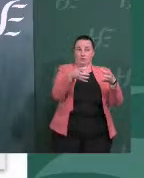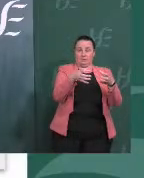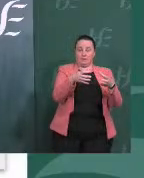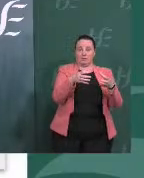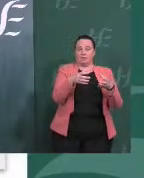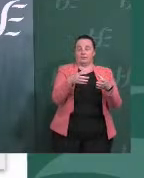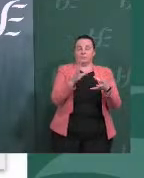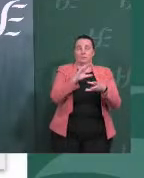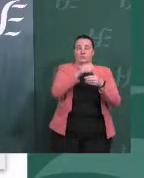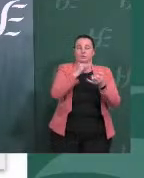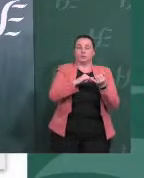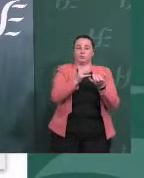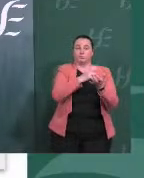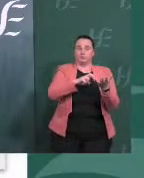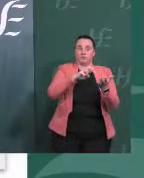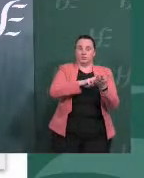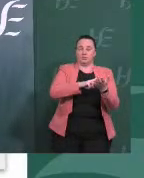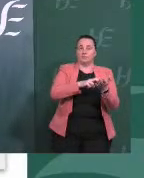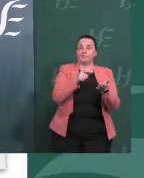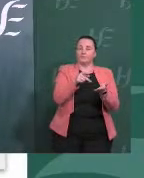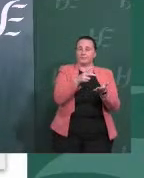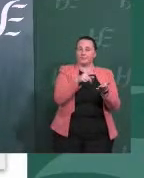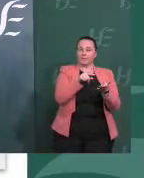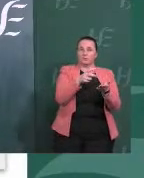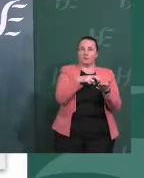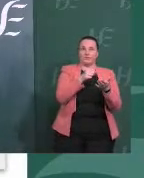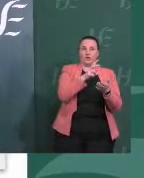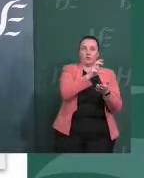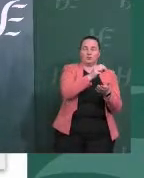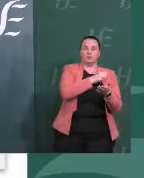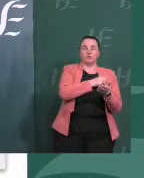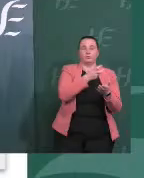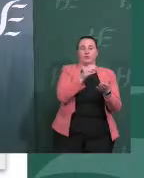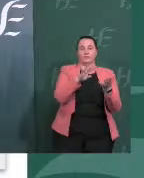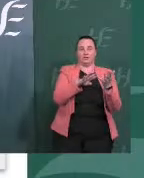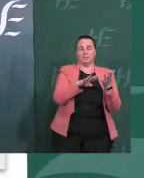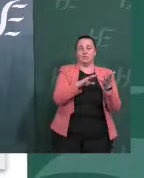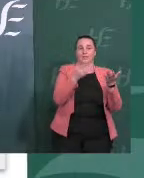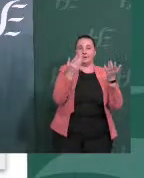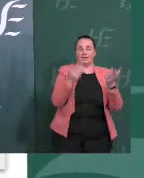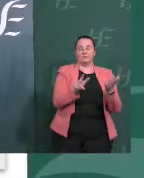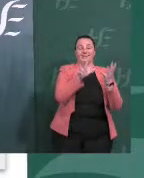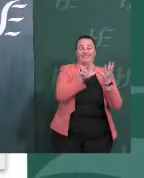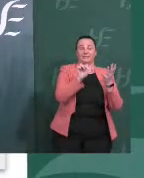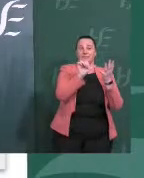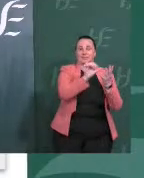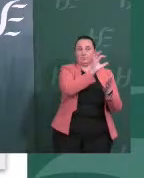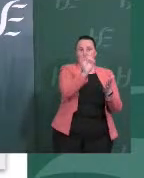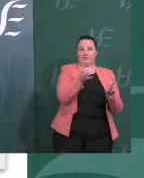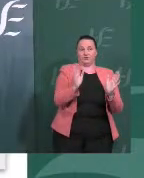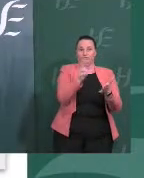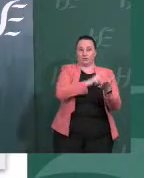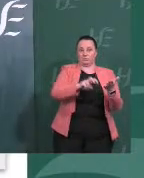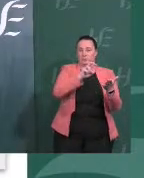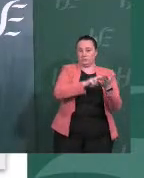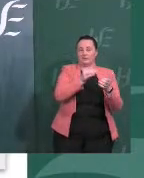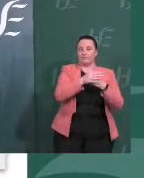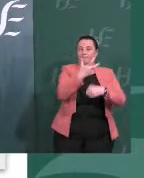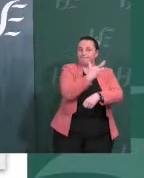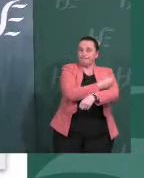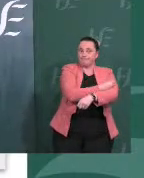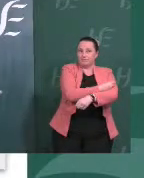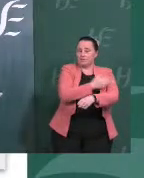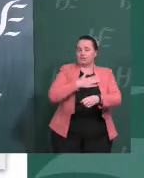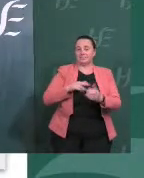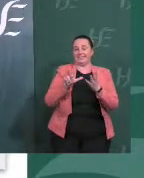who registered. The registration for 30-39s, for example, is now at 86%. So that's it's not